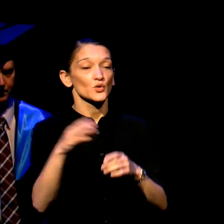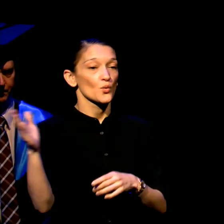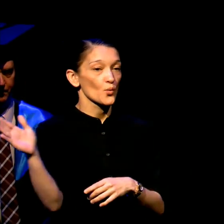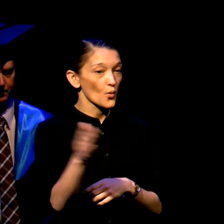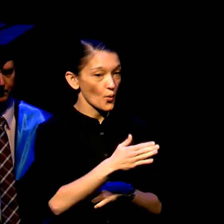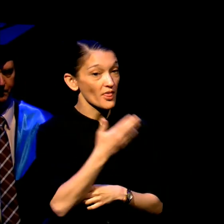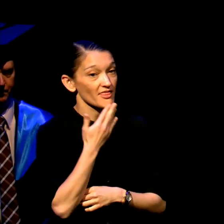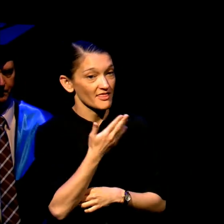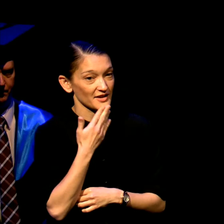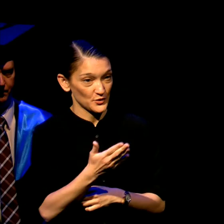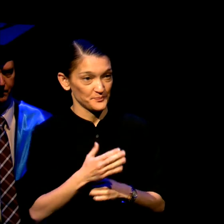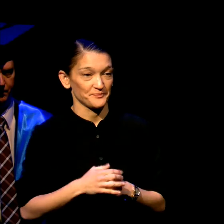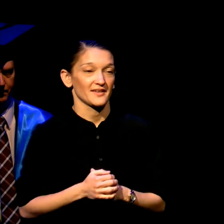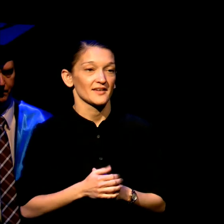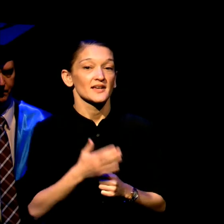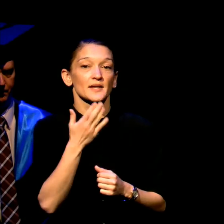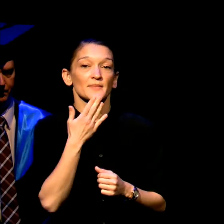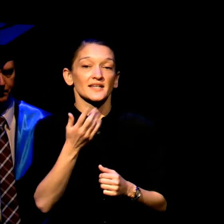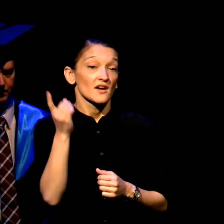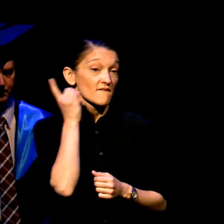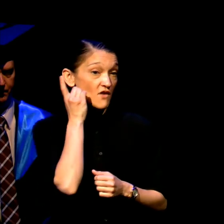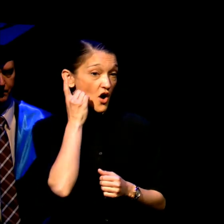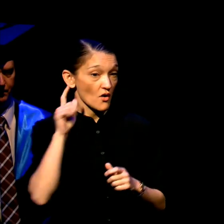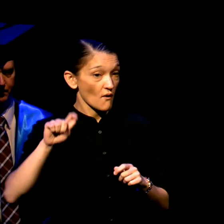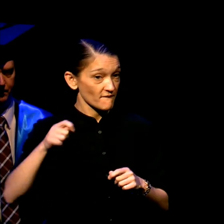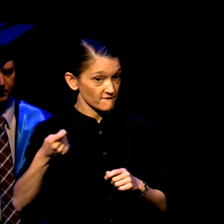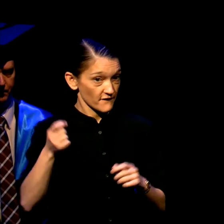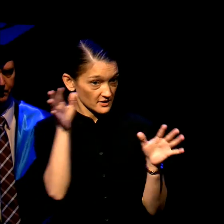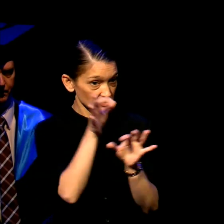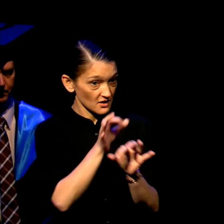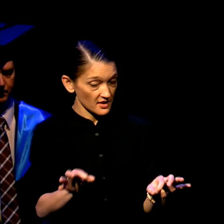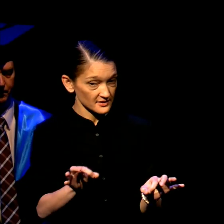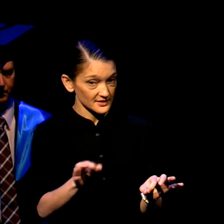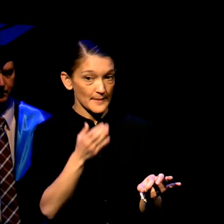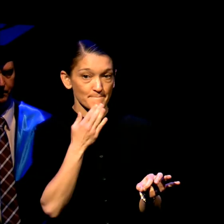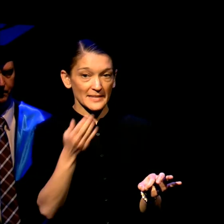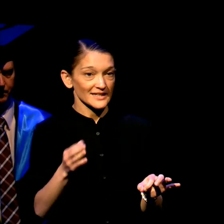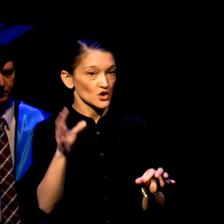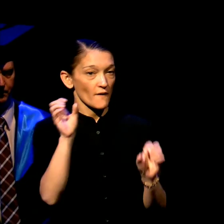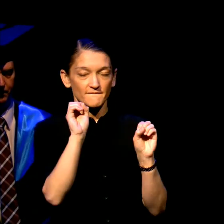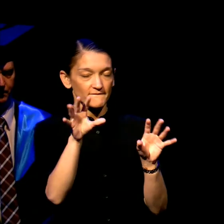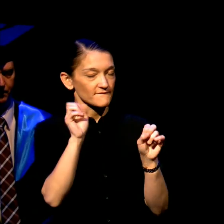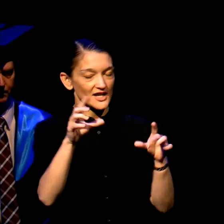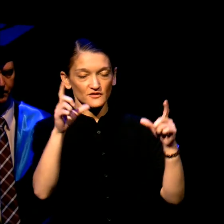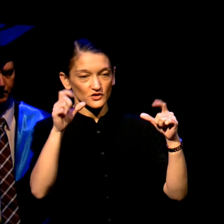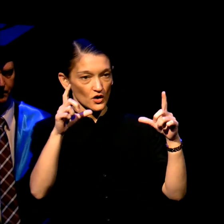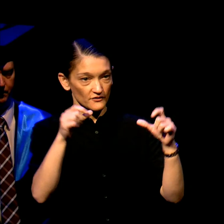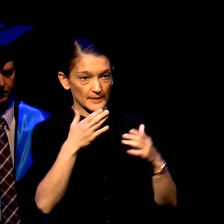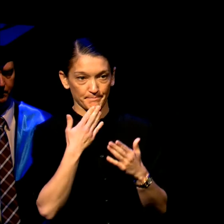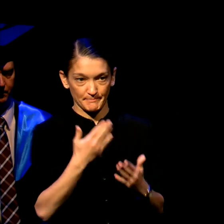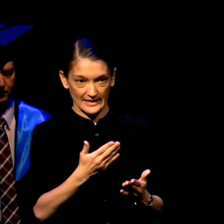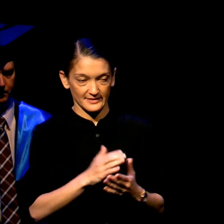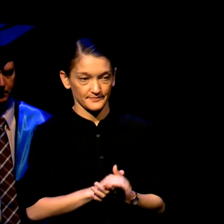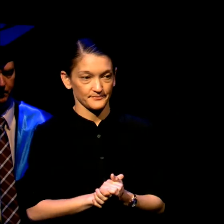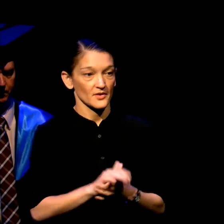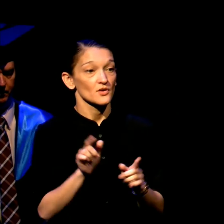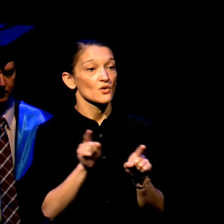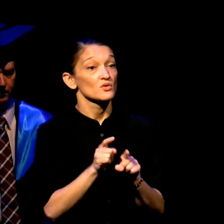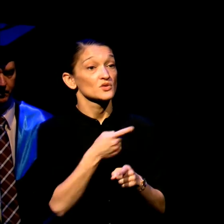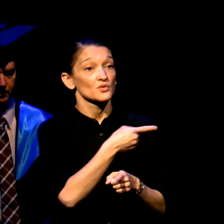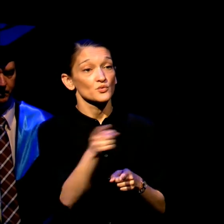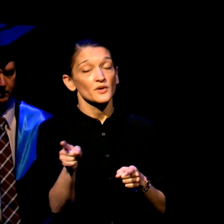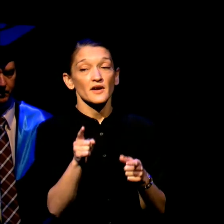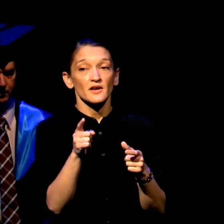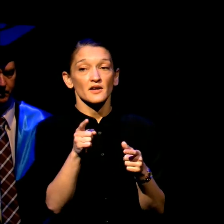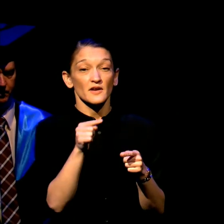involved. Please turn off all phones to silent and refrain from using flash photography. And for those of you that have family and friends and